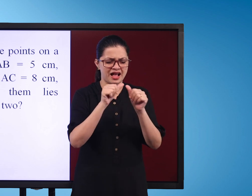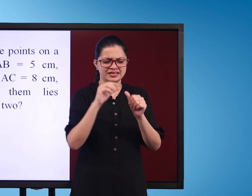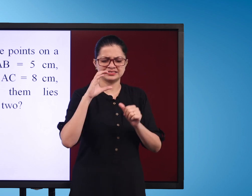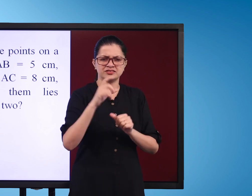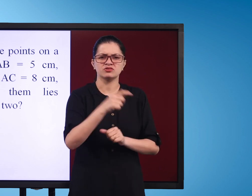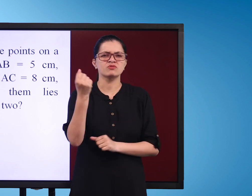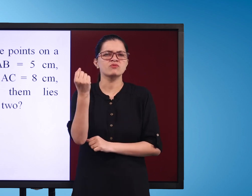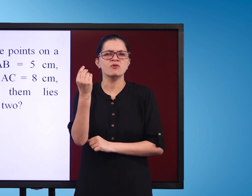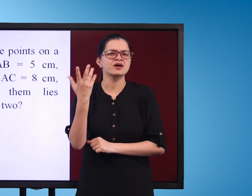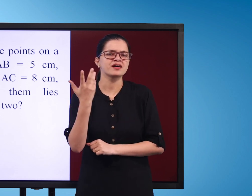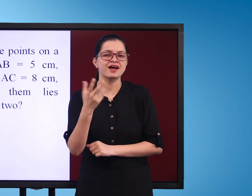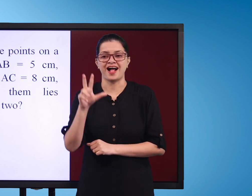8 centimeters,